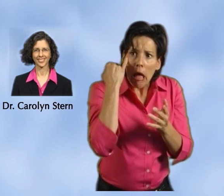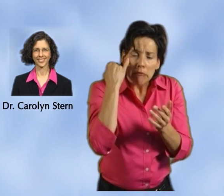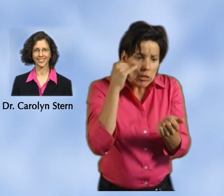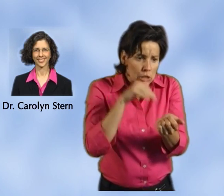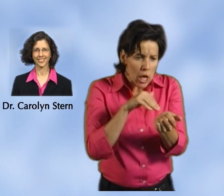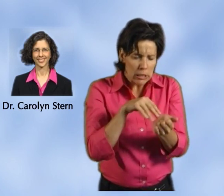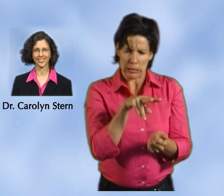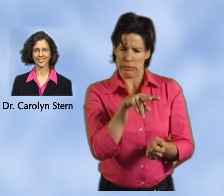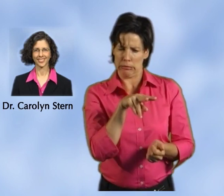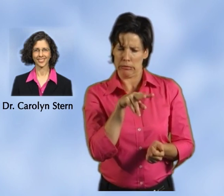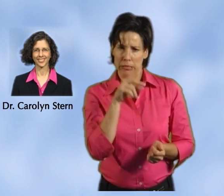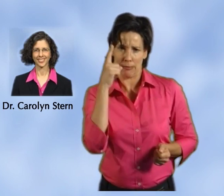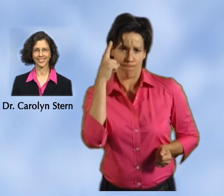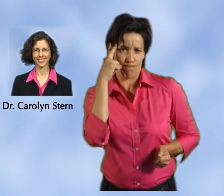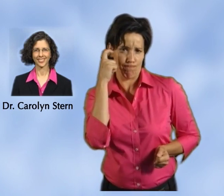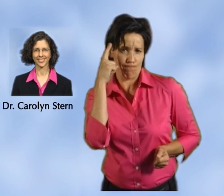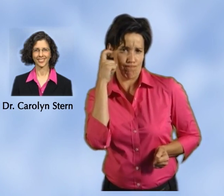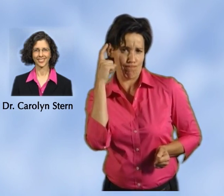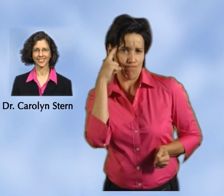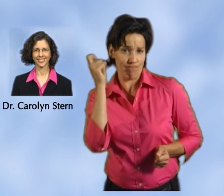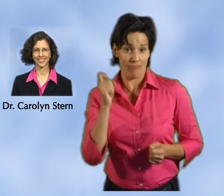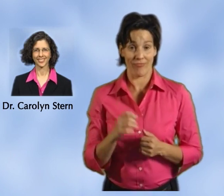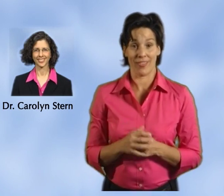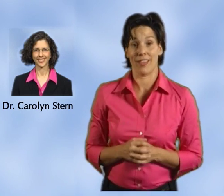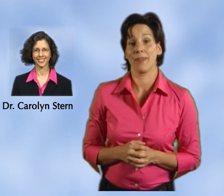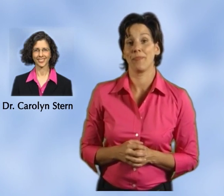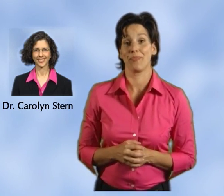when doctors think they've found something suspicious.